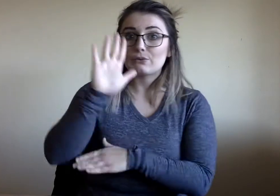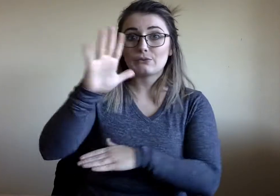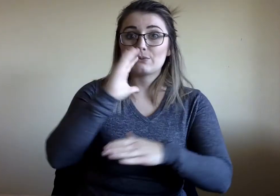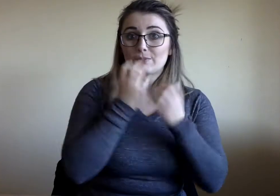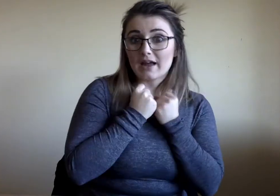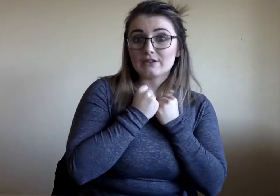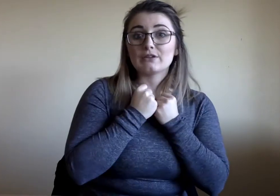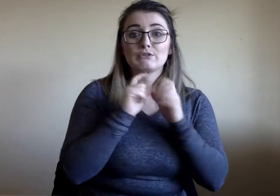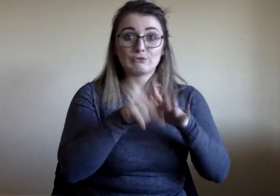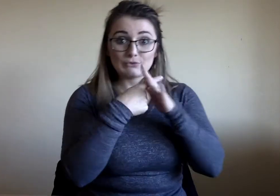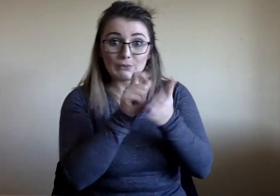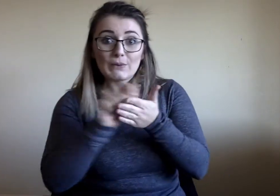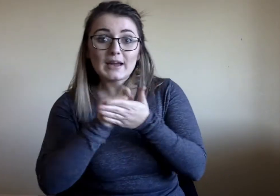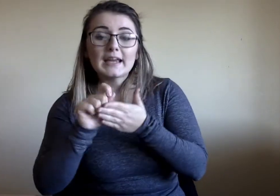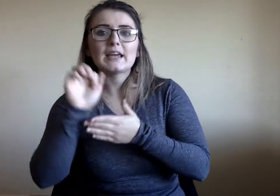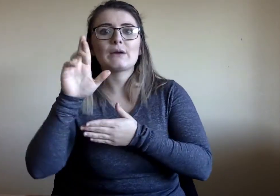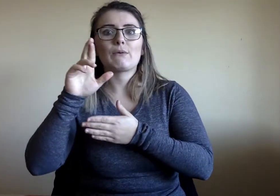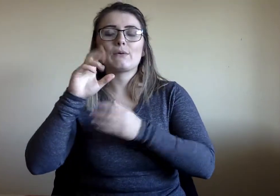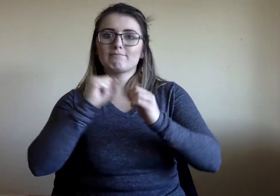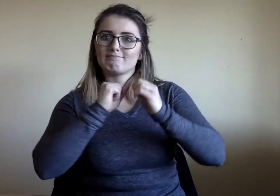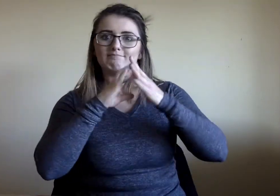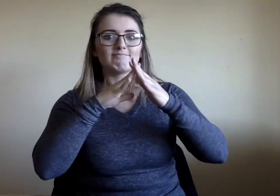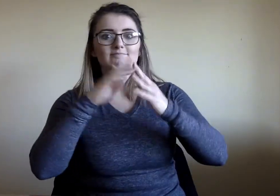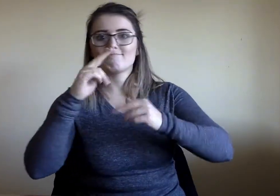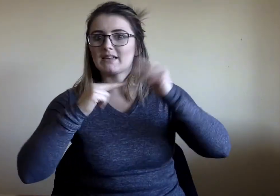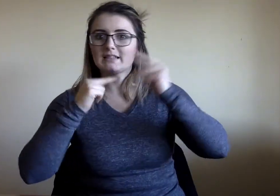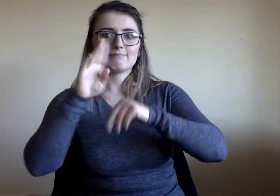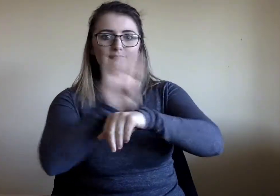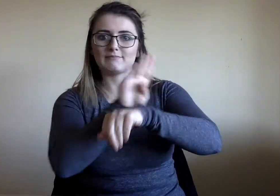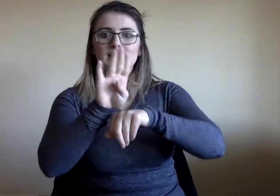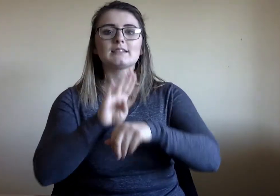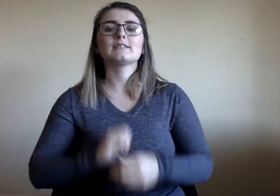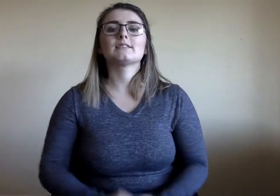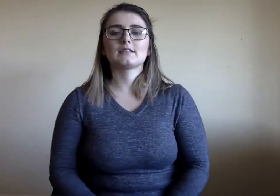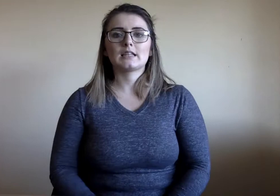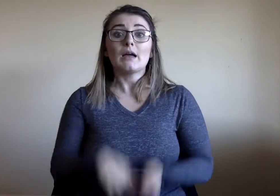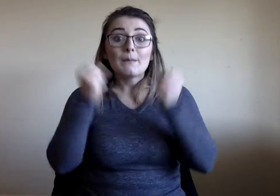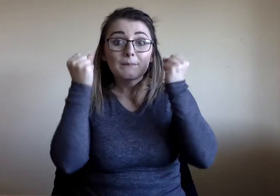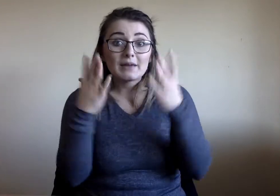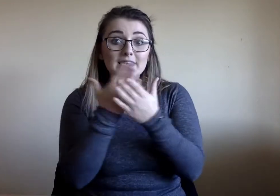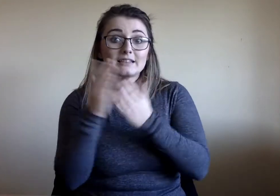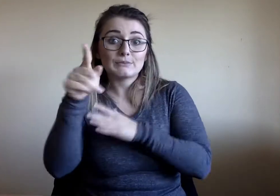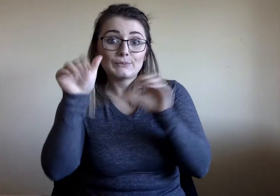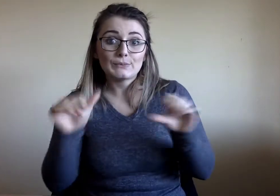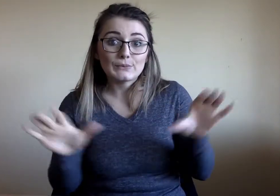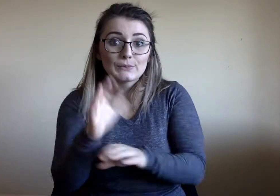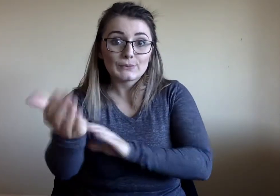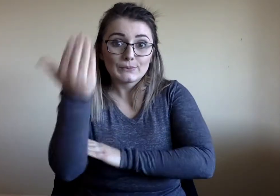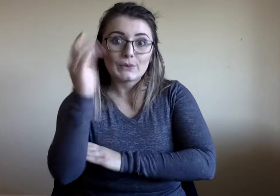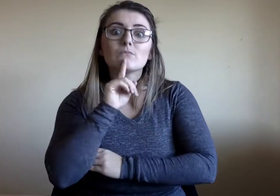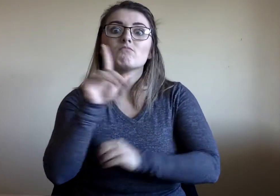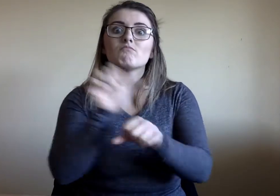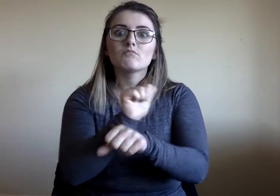writing or build that business from the ground up. There's a lot that you can do in the morning, but it really starts with figuring